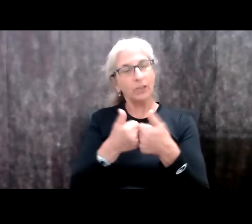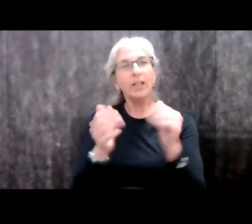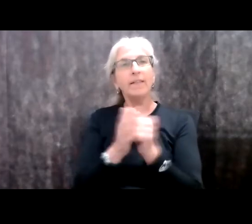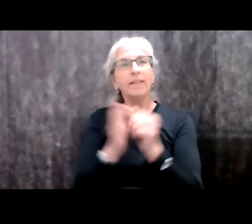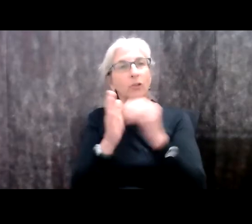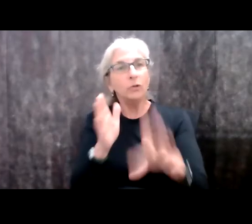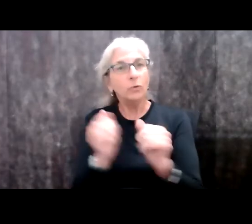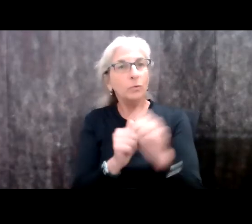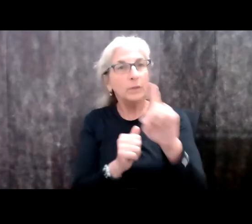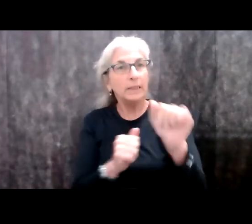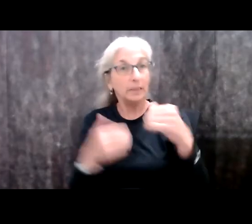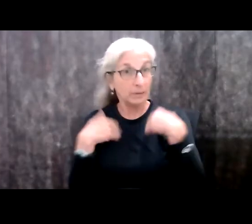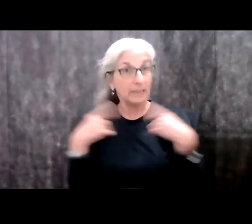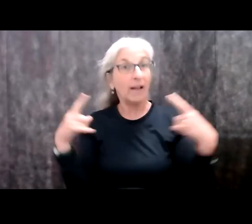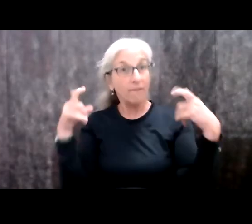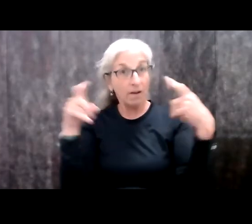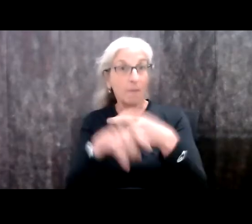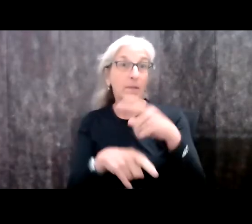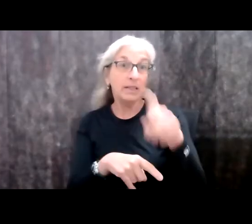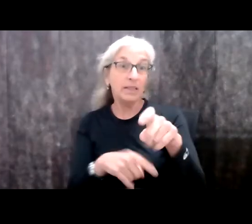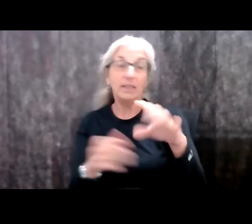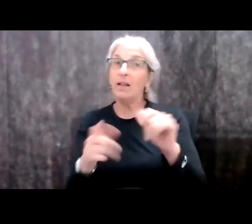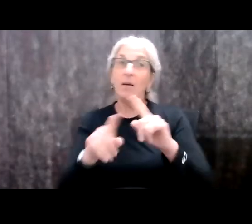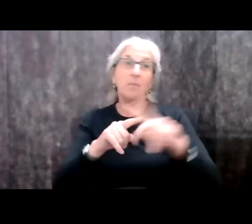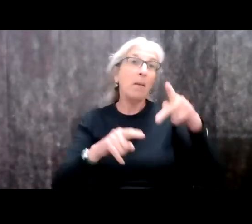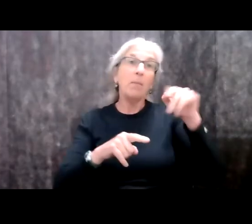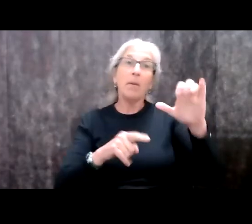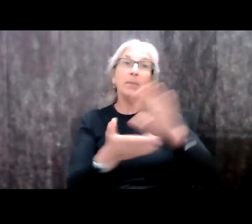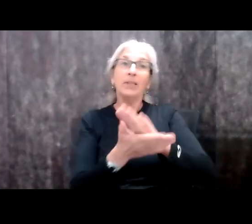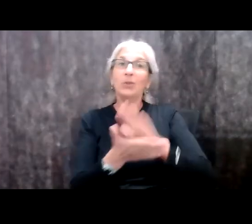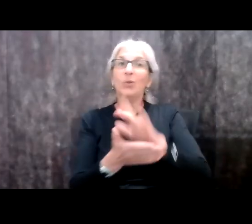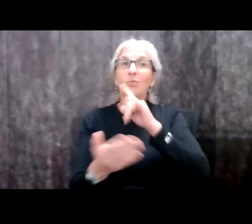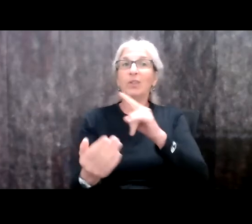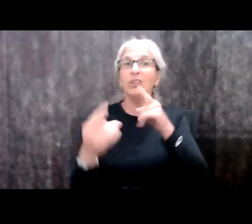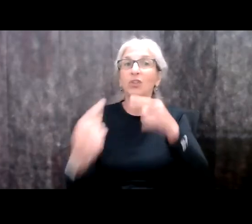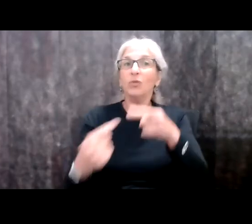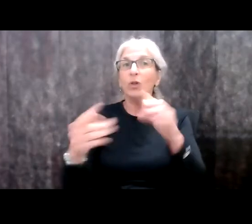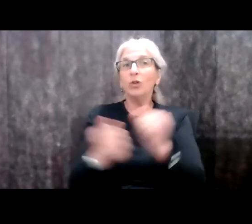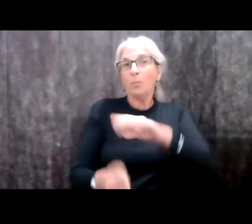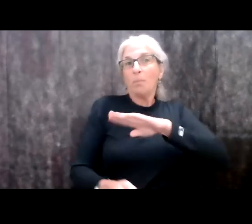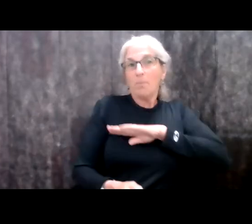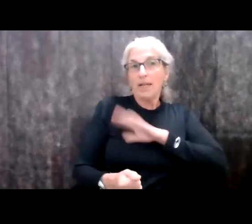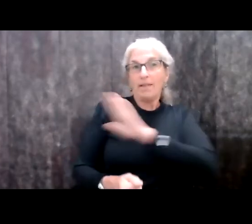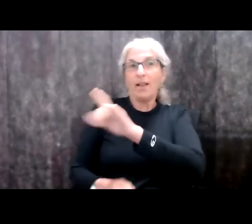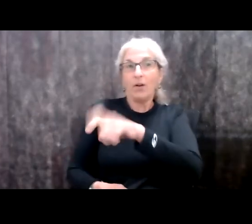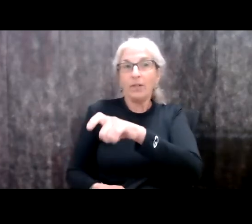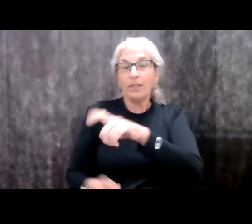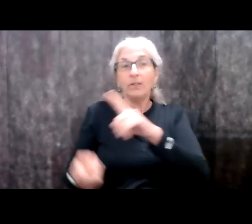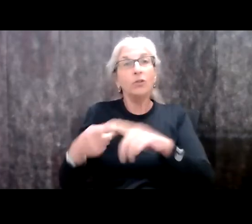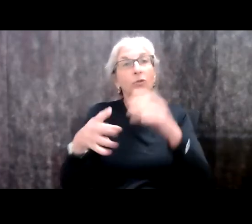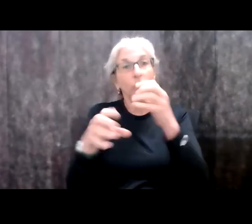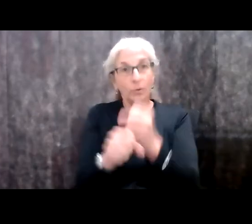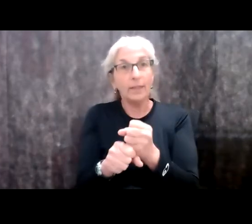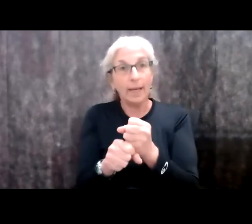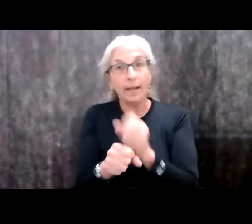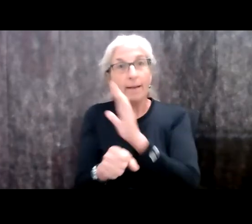needs that their public school is having trouble meeting, in order to get additional supports, that student must leave the